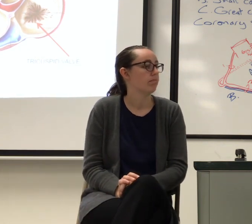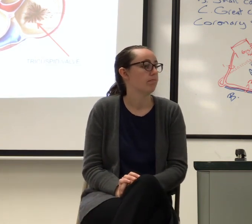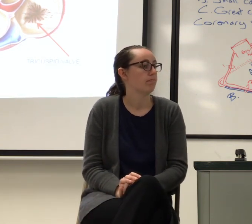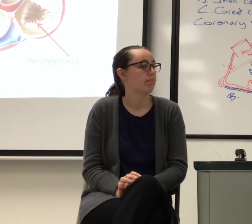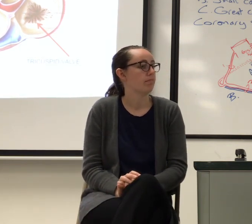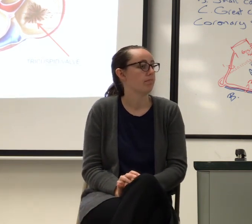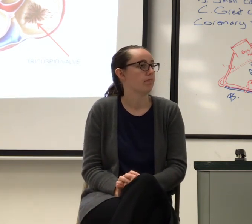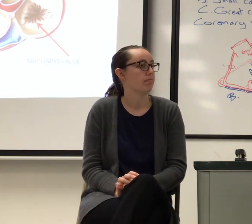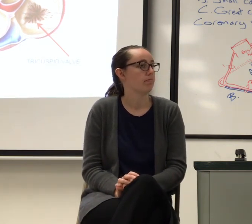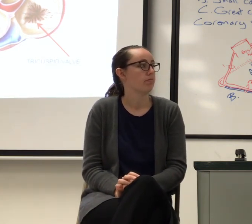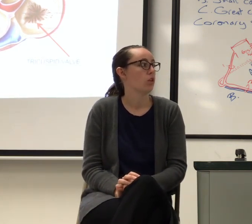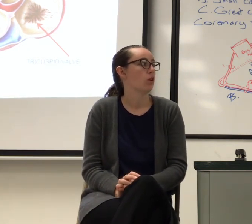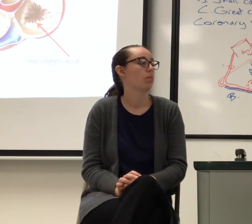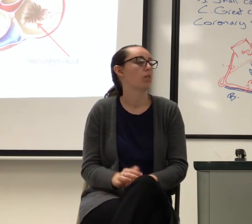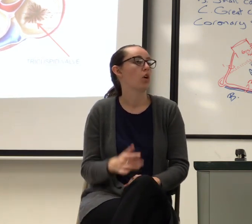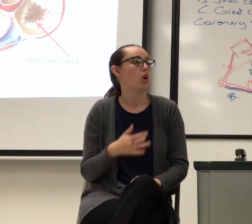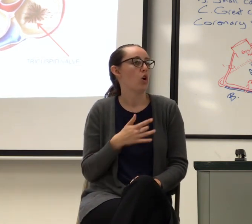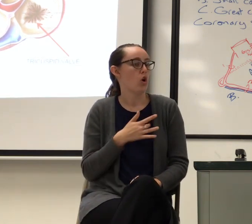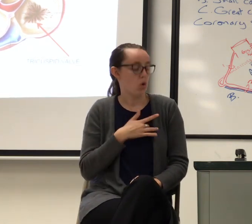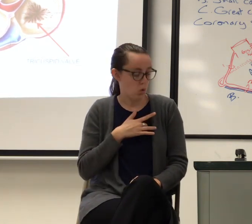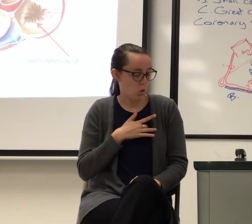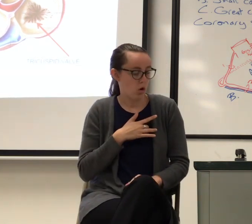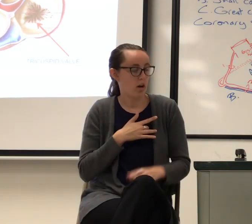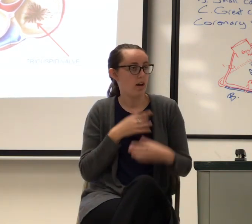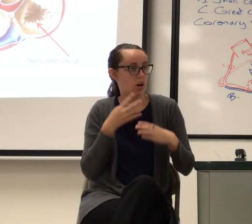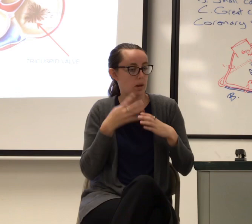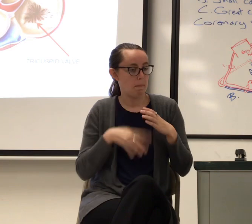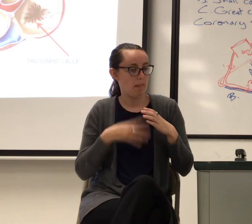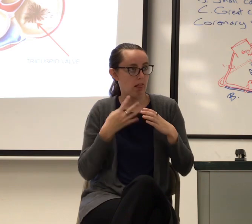Coronary blood flow